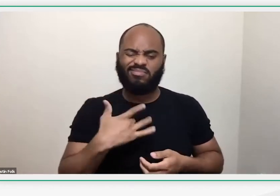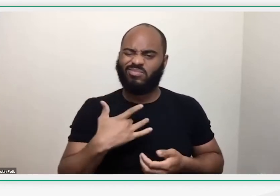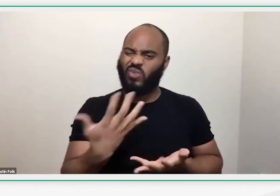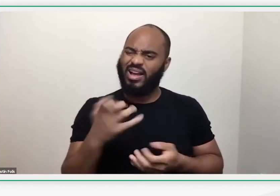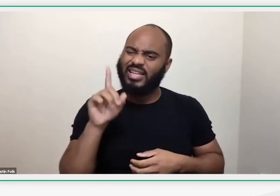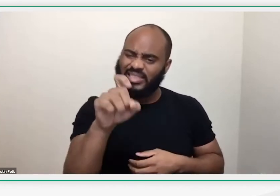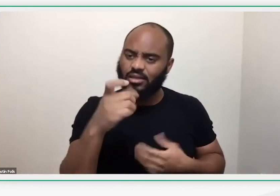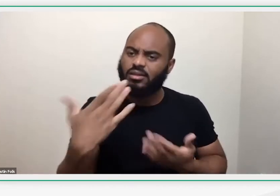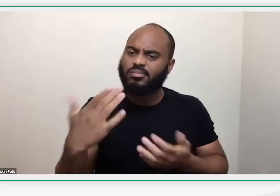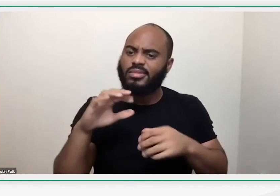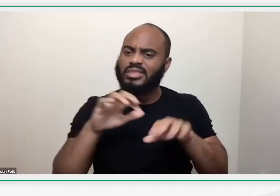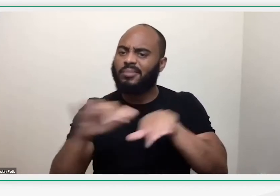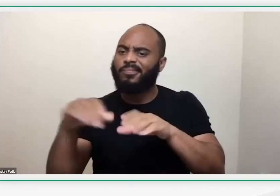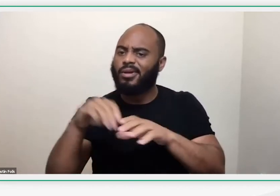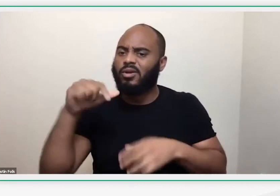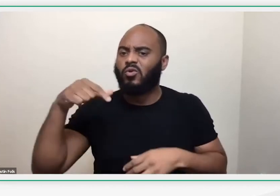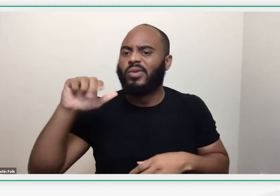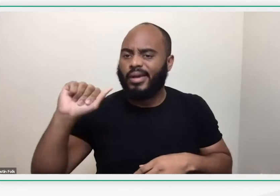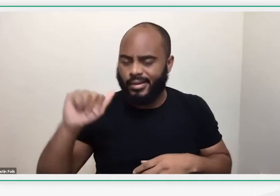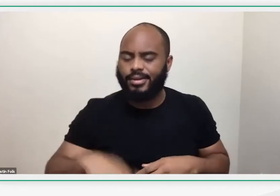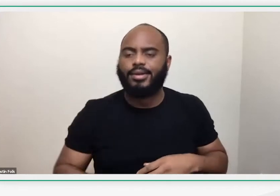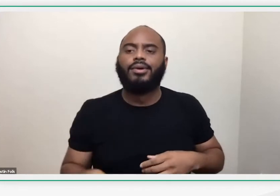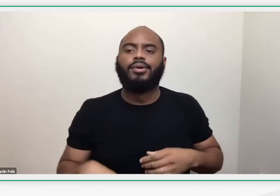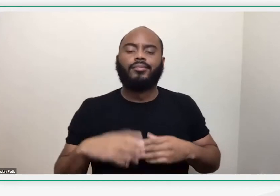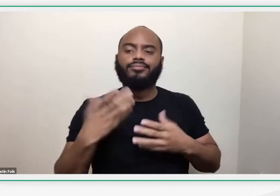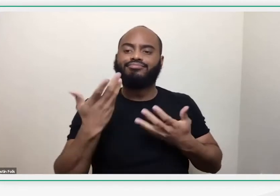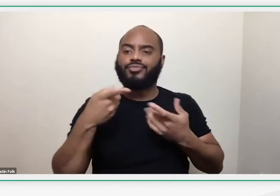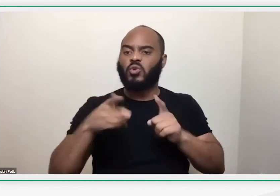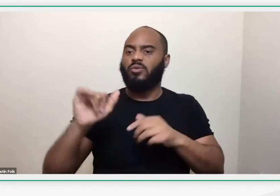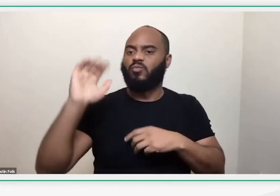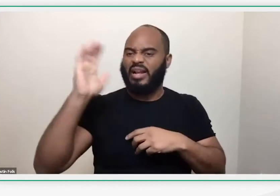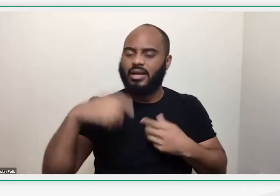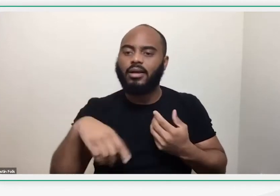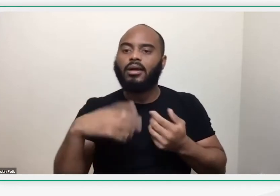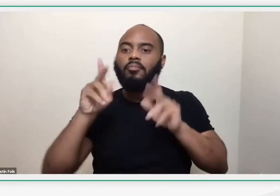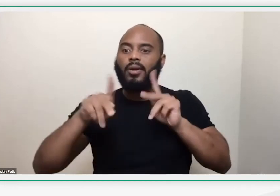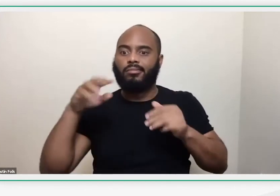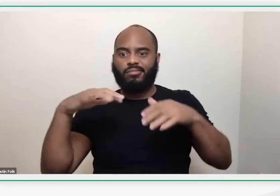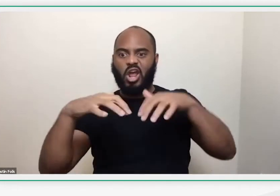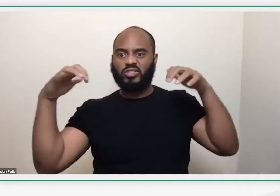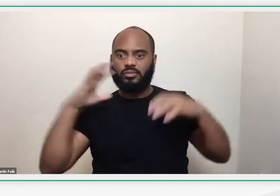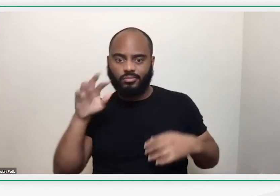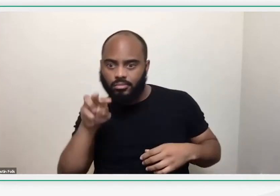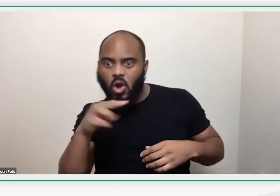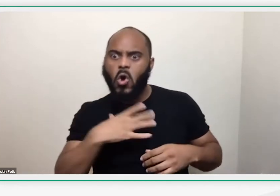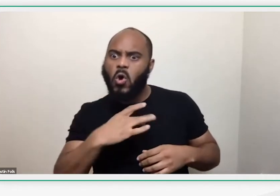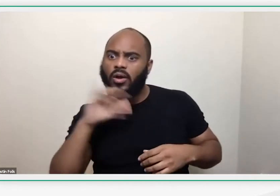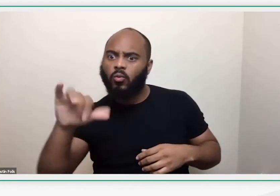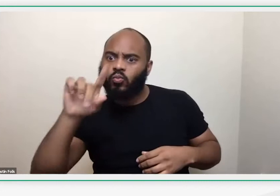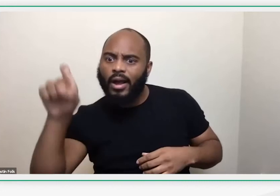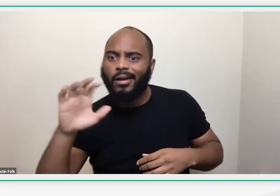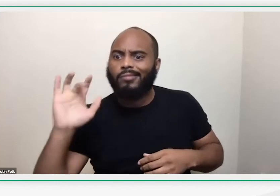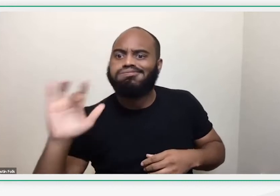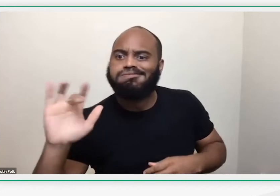During my presentation, if you have something that you'd like to ask, go ahead, type it into the Q&A box. As I